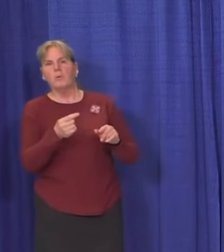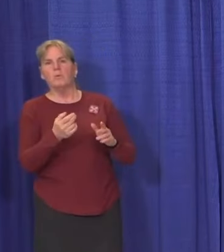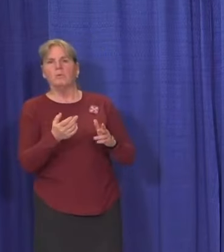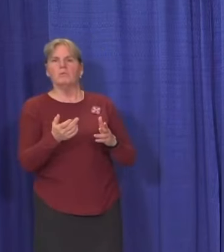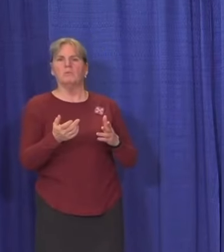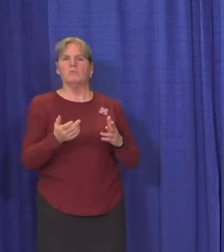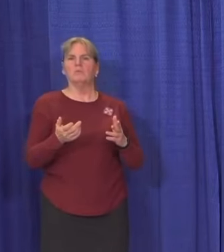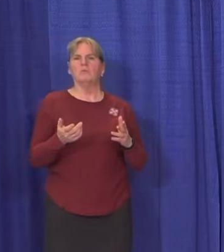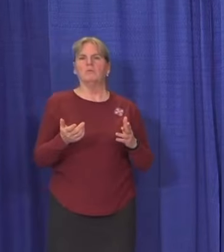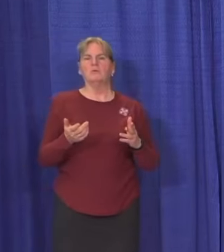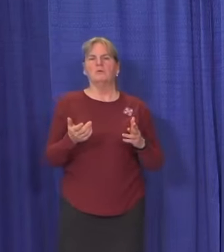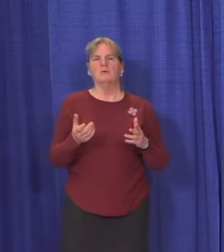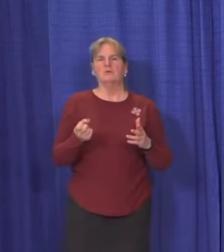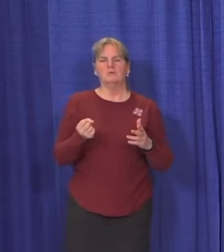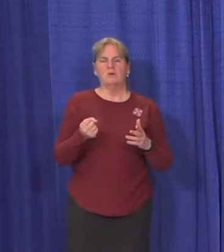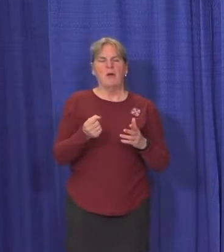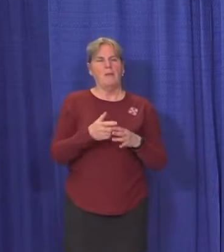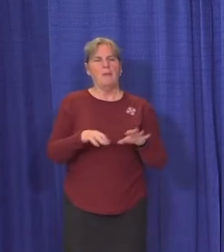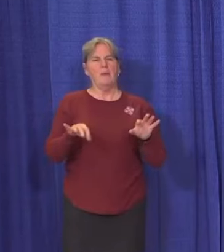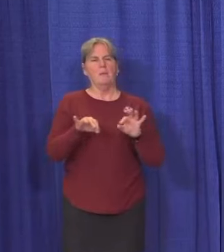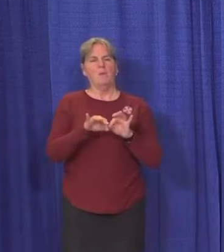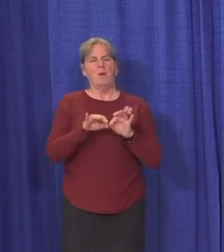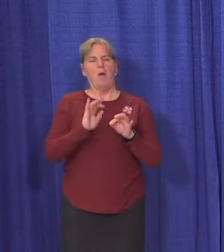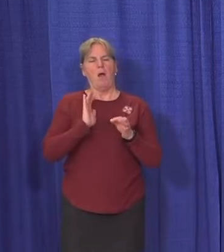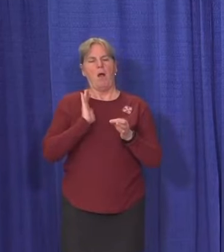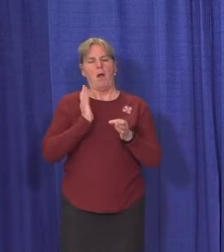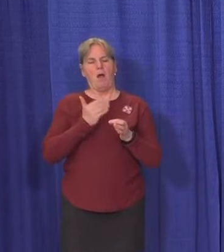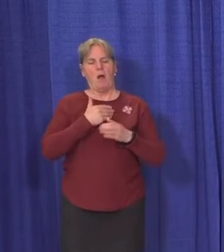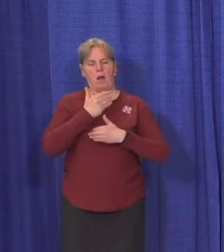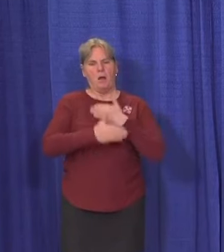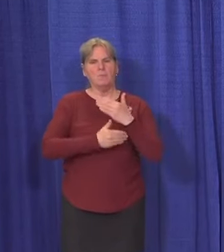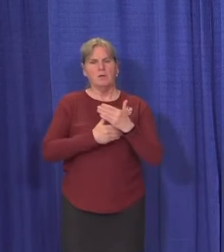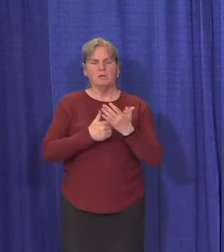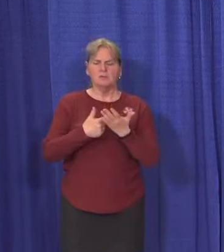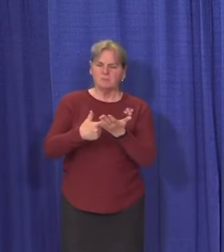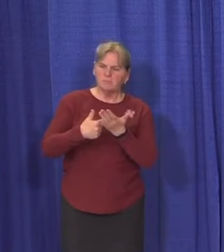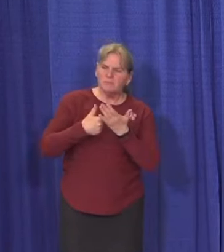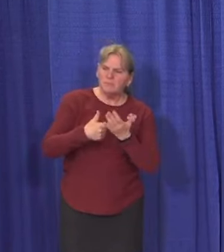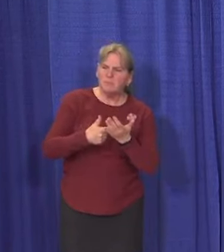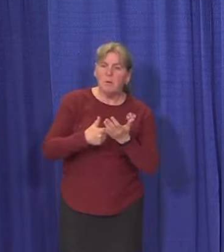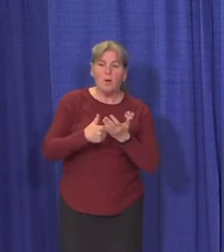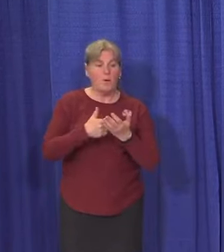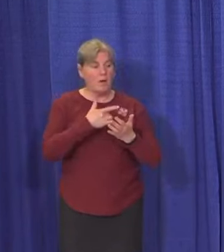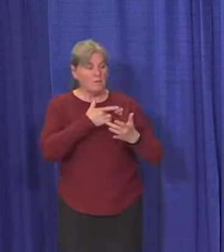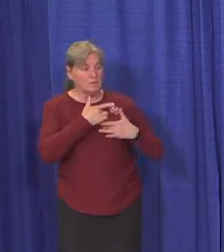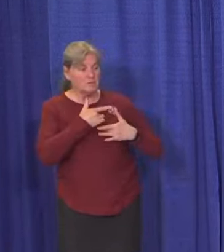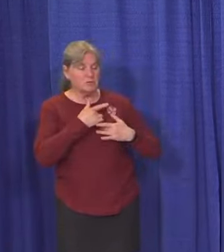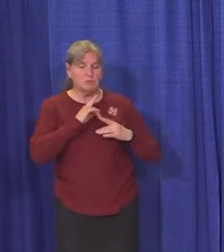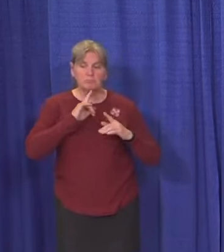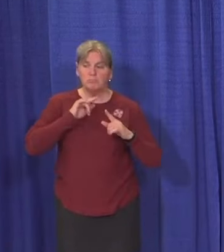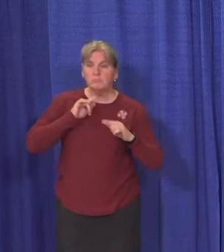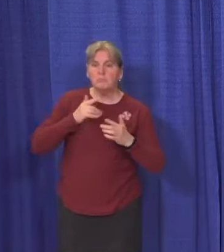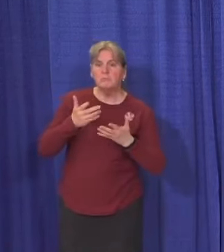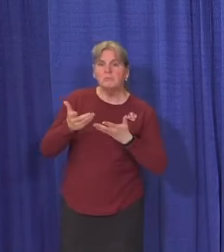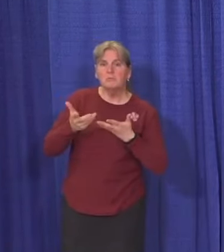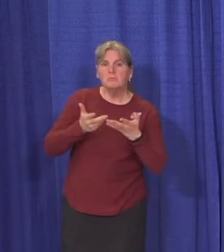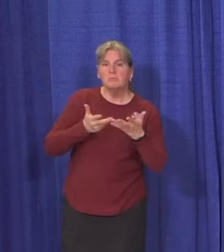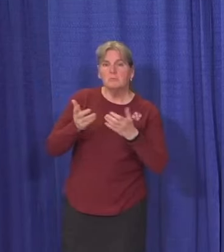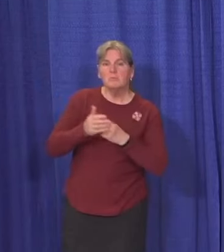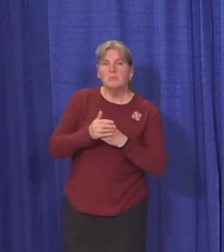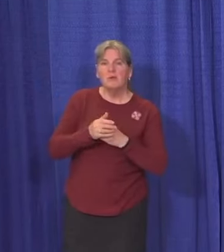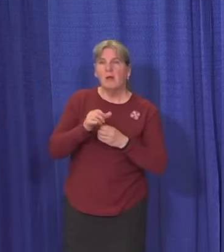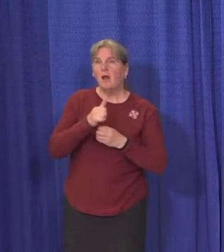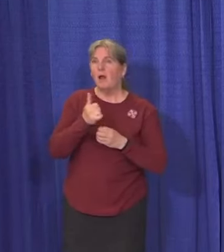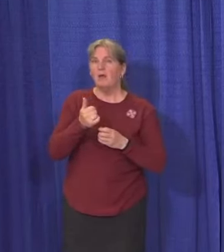based on conversations, based on addressing specific questions that people have, and looking for other kinds of